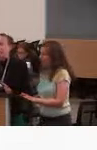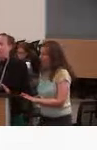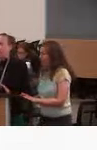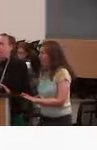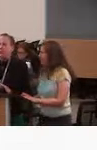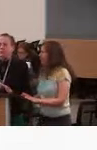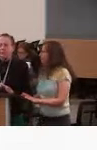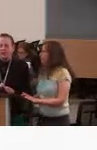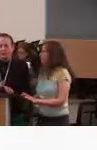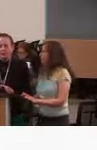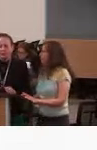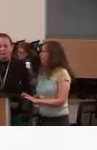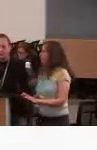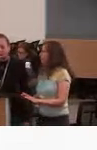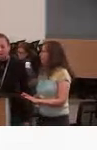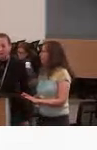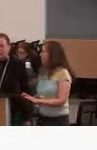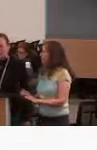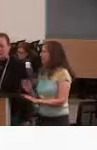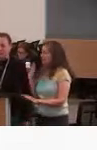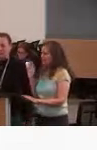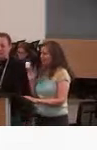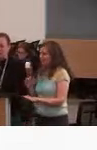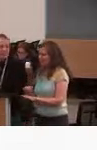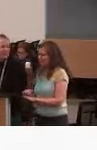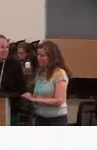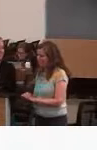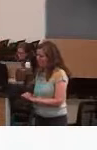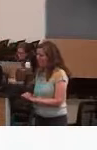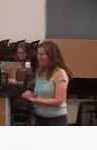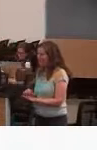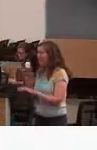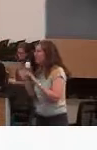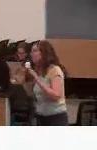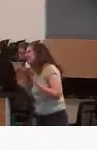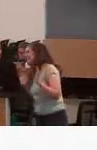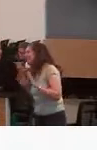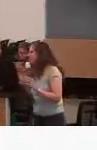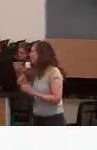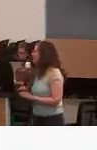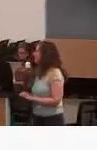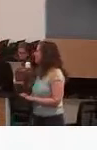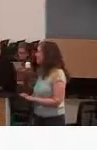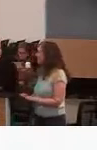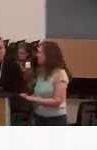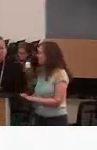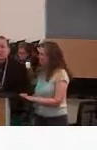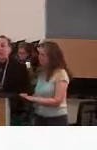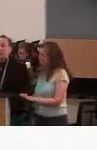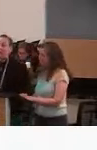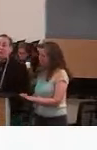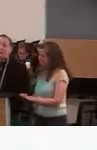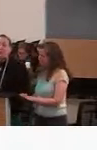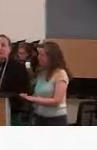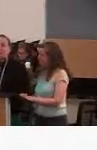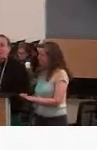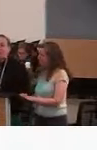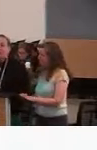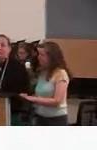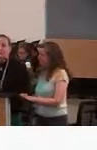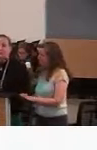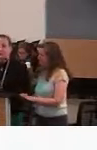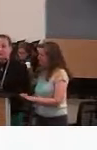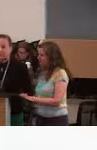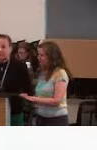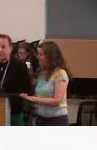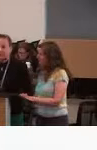and more, but I can't remember. Sorry, I got all the numbers mixed up. I just wanted to give them a sense of we had over 400